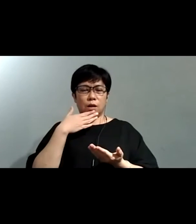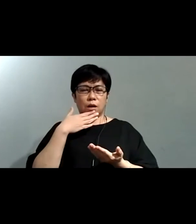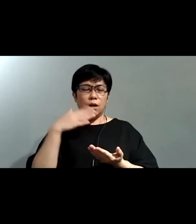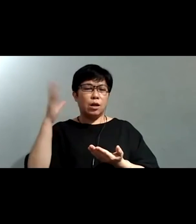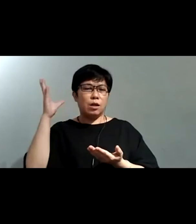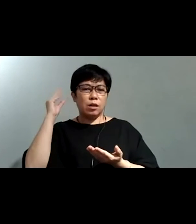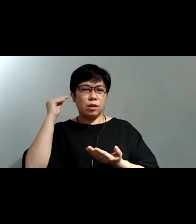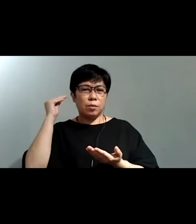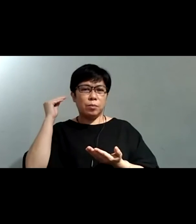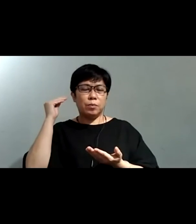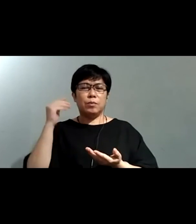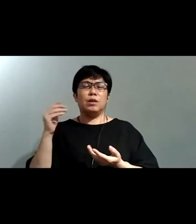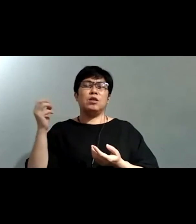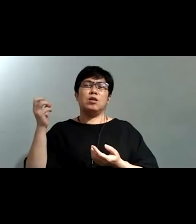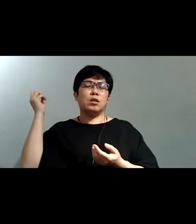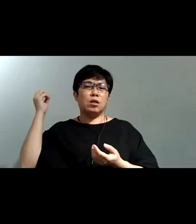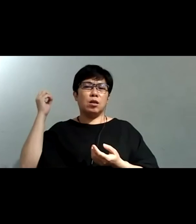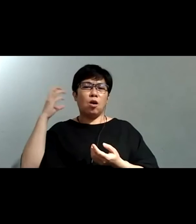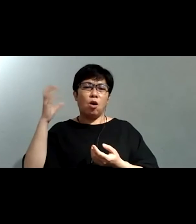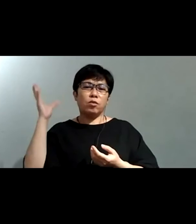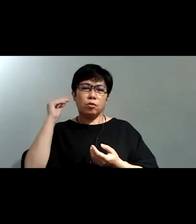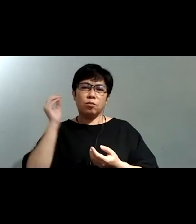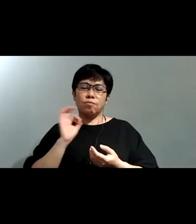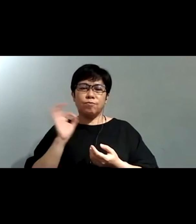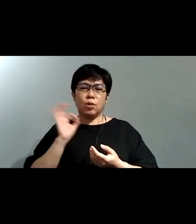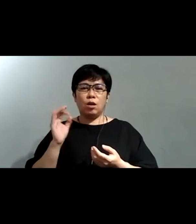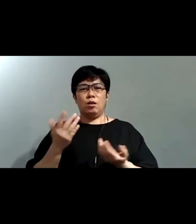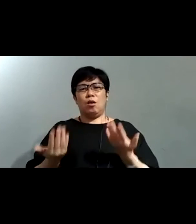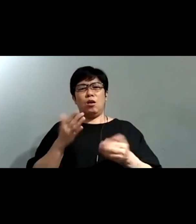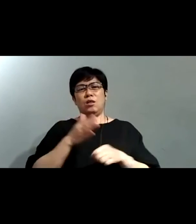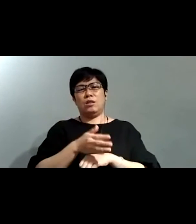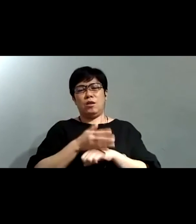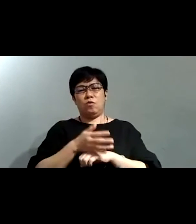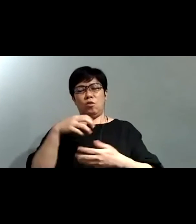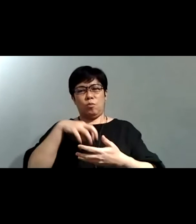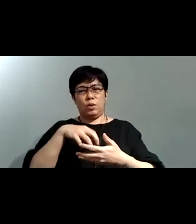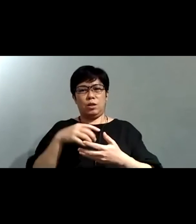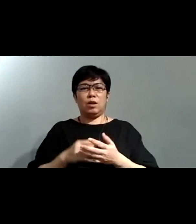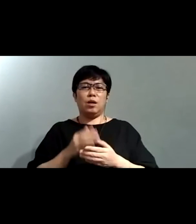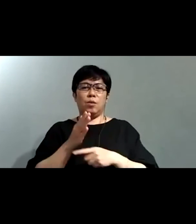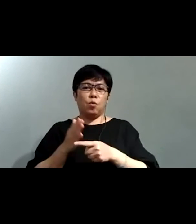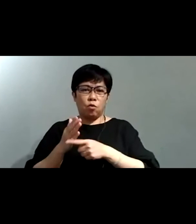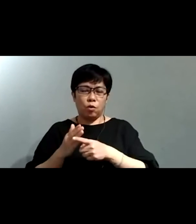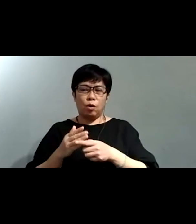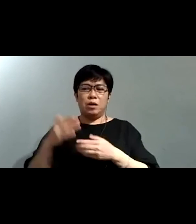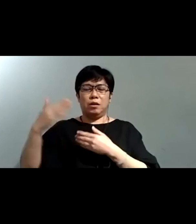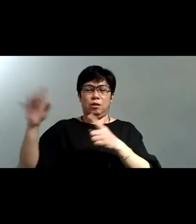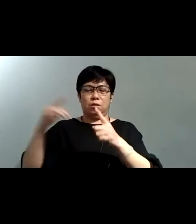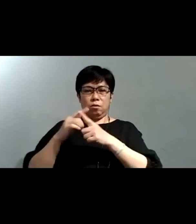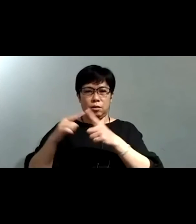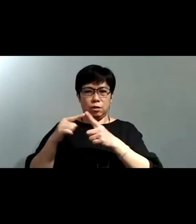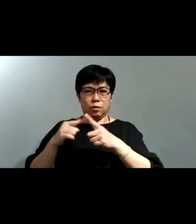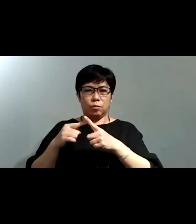society are no longer taken seriously by other people. It will be difficult for the government